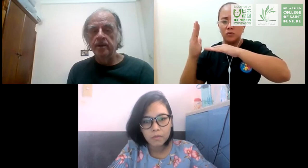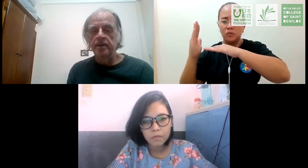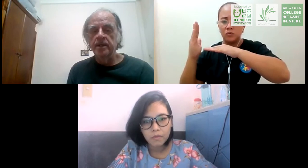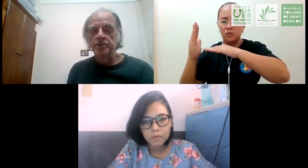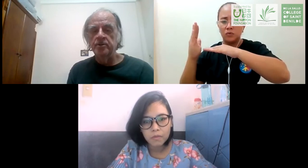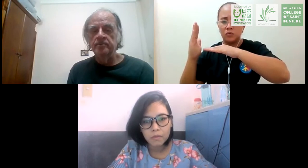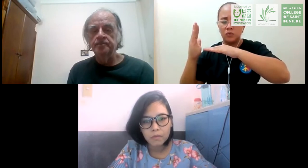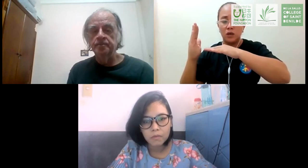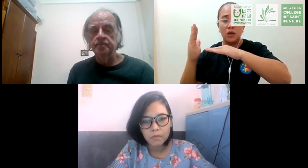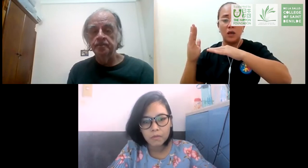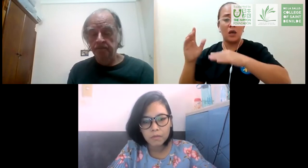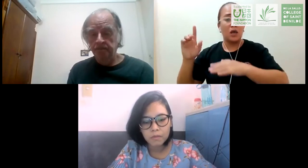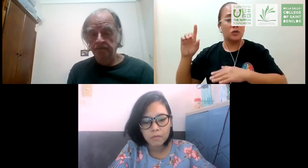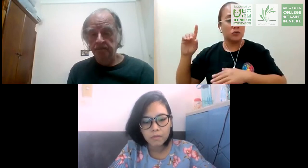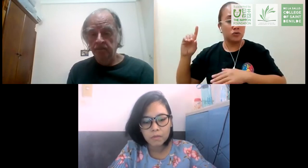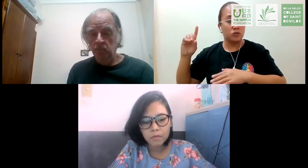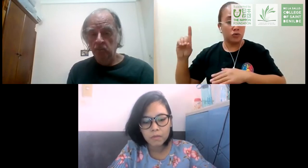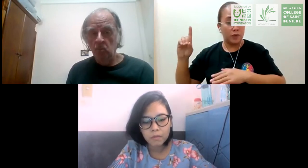Dominant orientation,